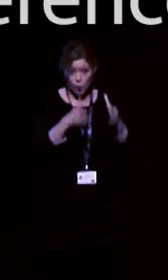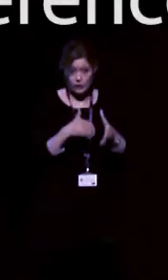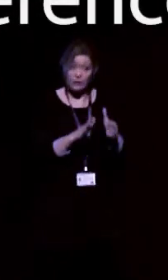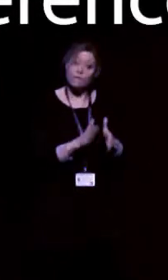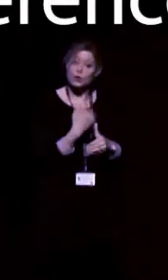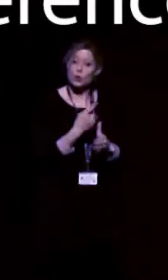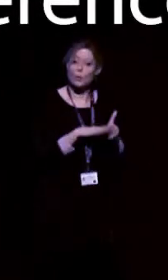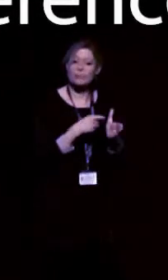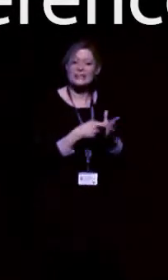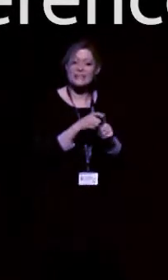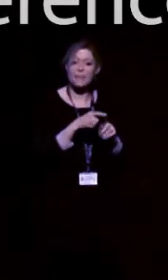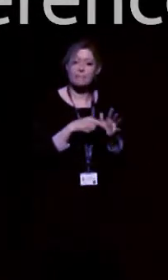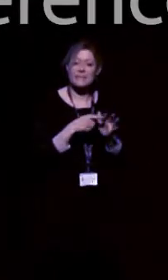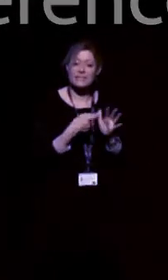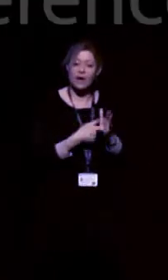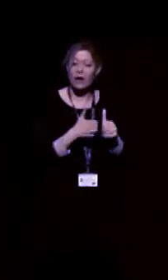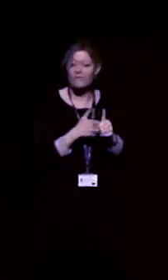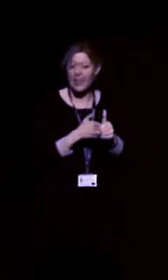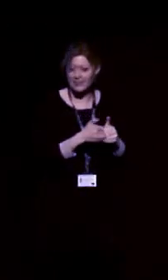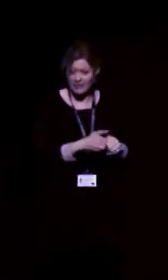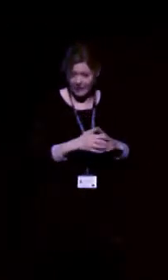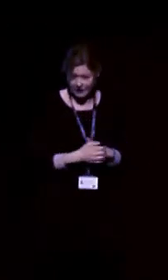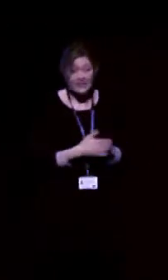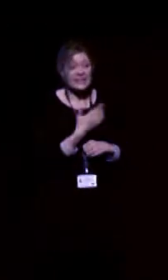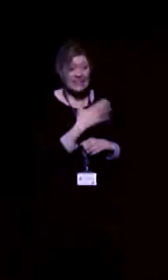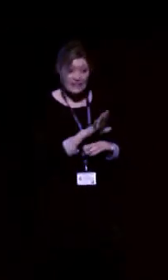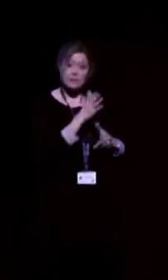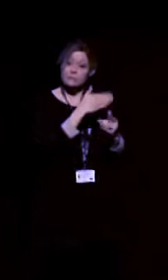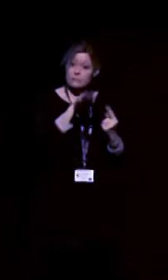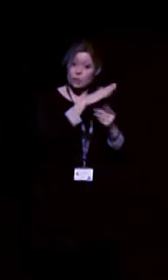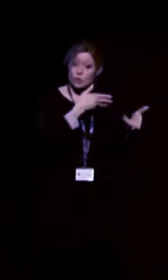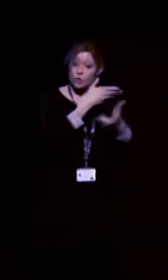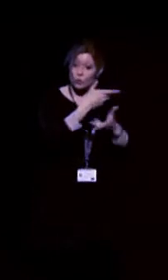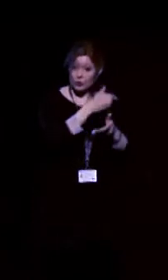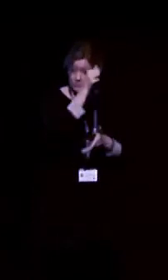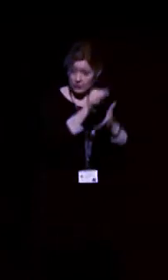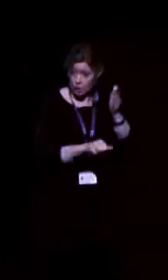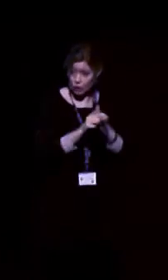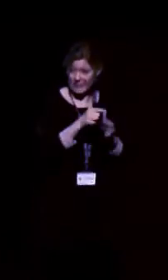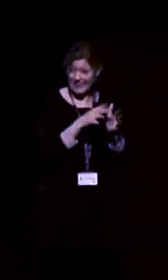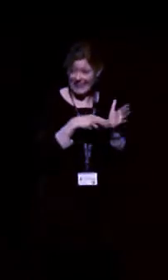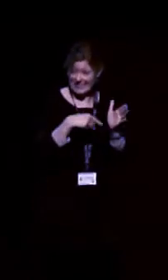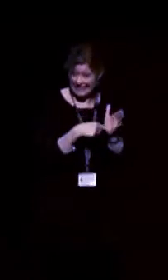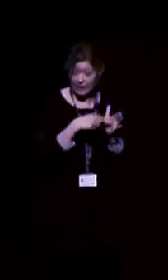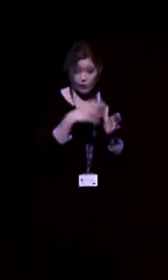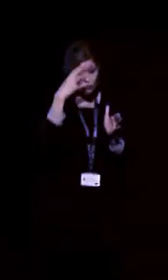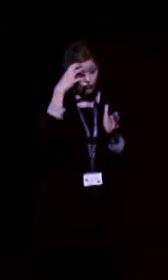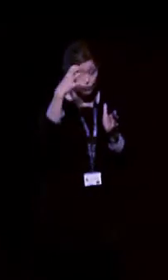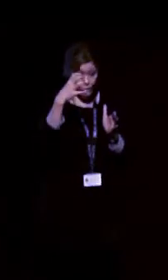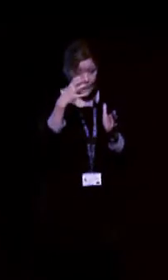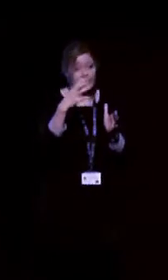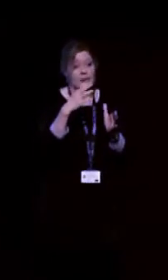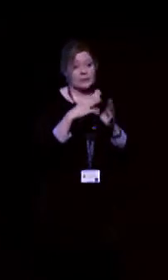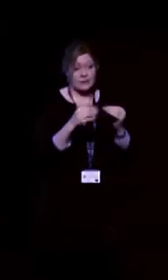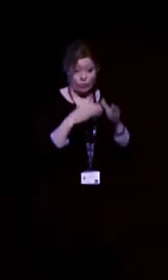Mr. Valentine is one of our consultant surgeons in the ear, nose and throat department, both at the Royal Surrey County Hospital and at Nuffield Health. He has been a consultant for